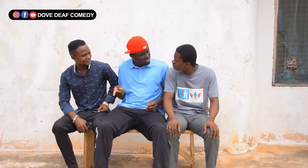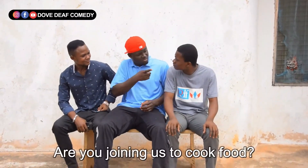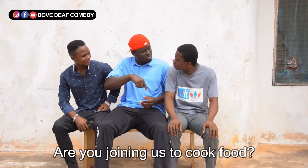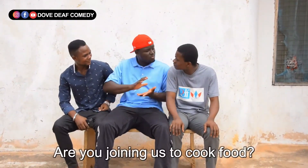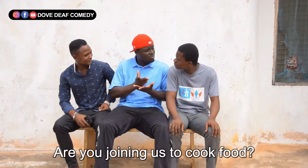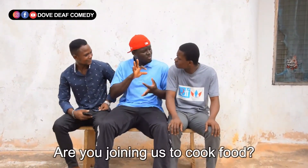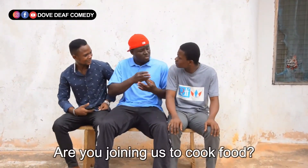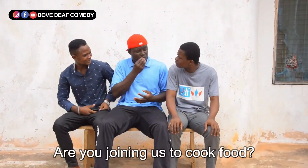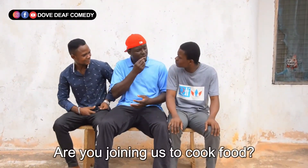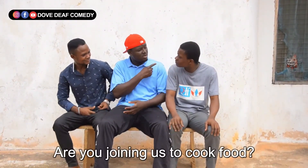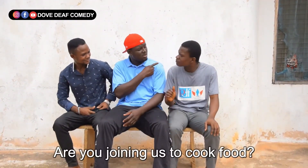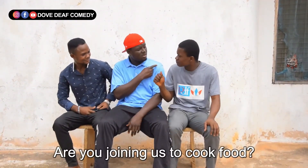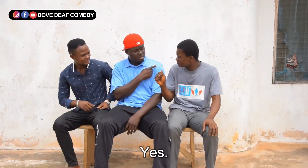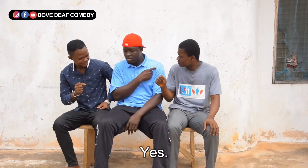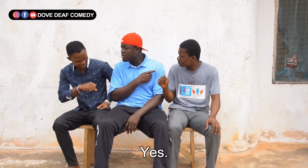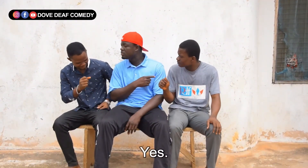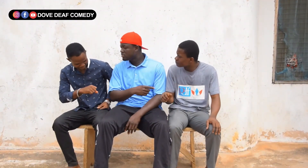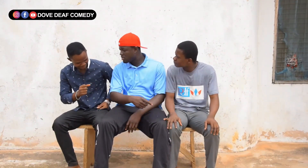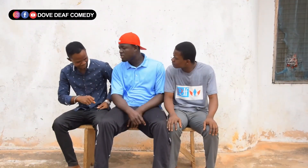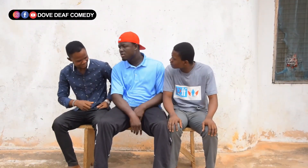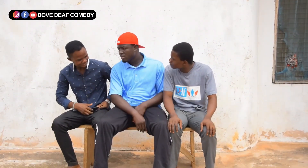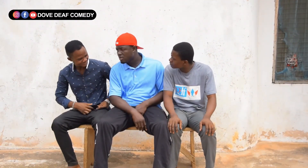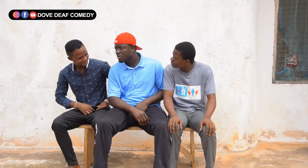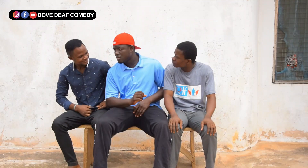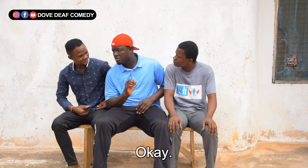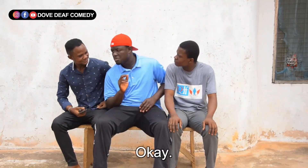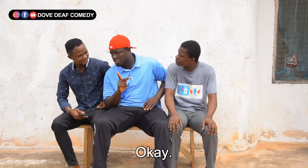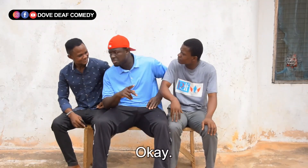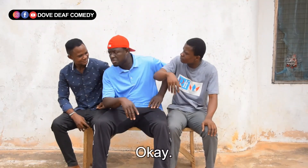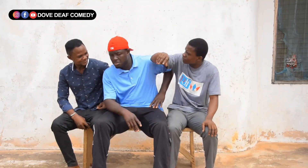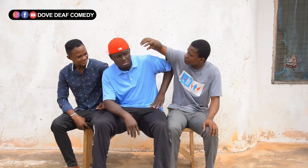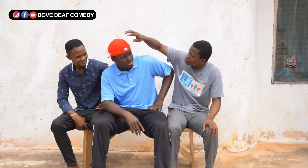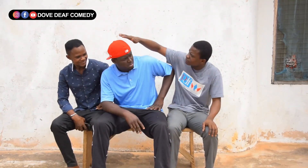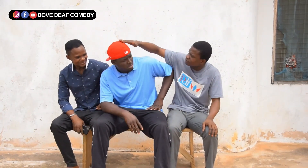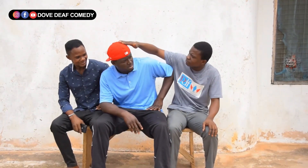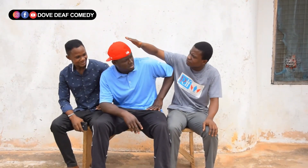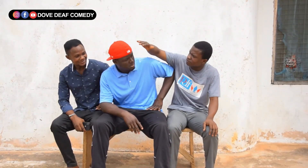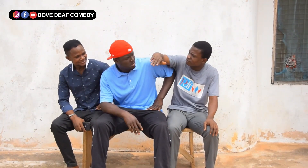Are you joining us to cook food? Yes. Okay.